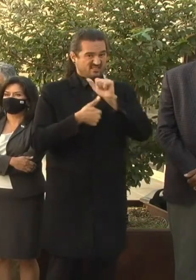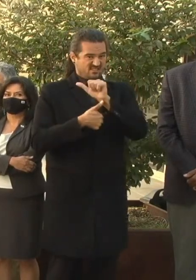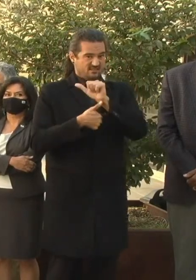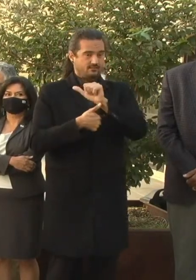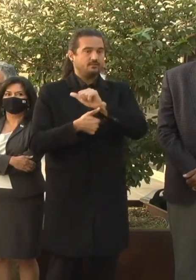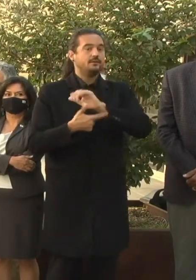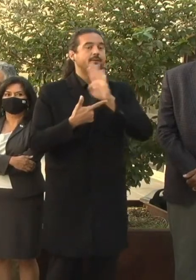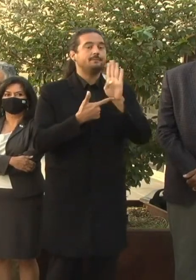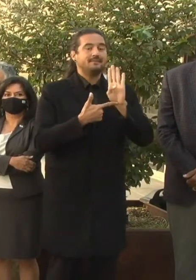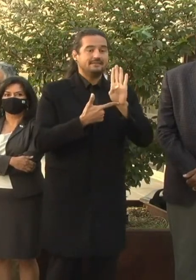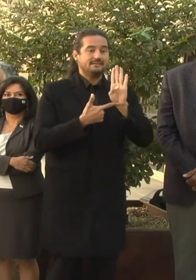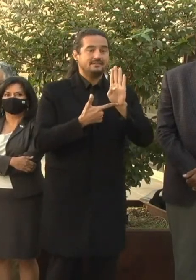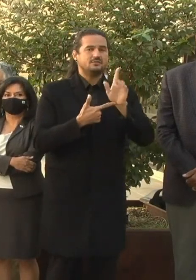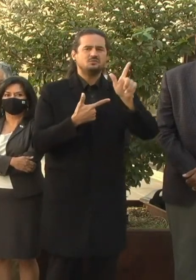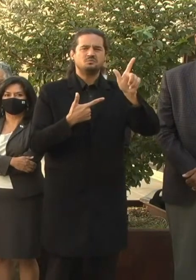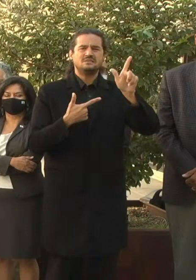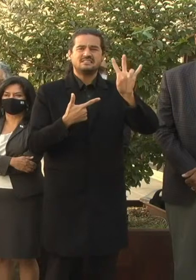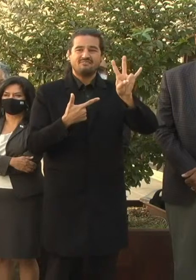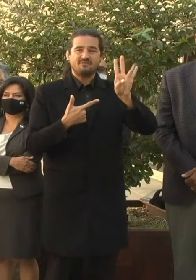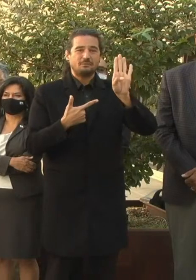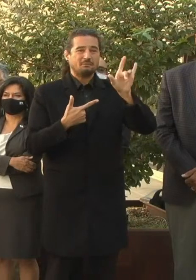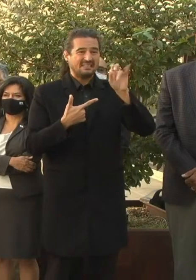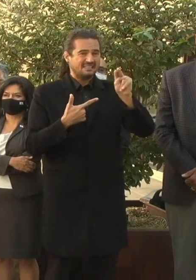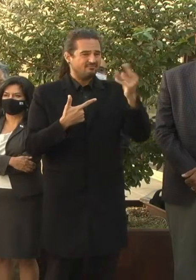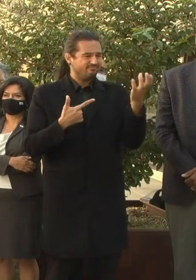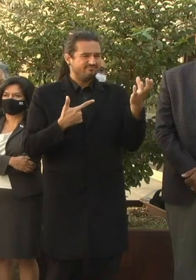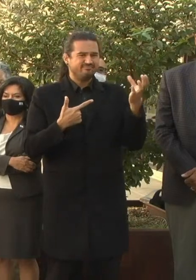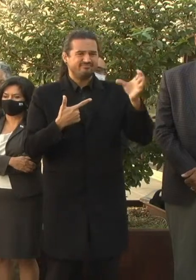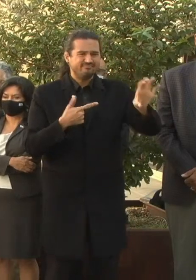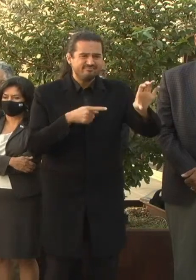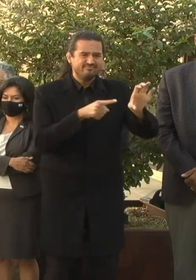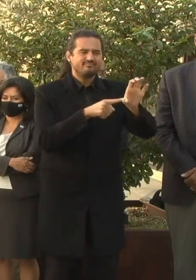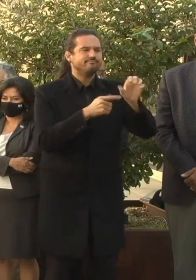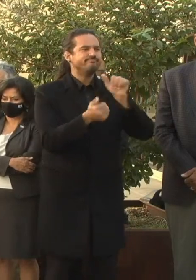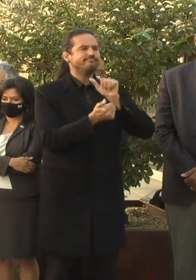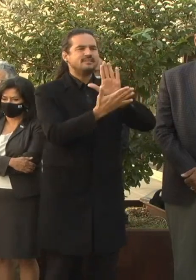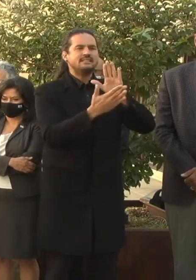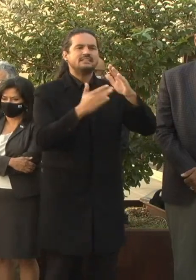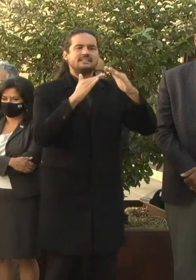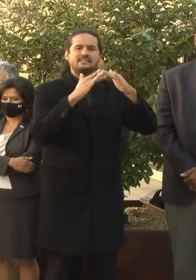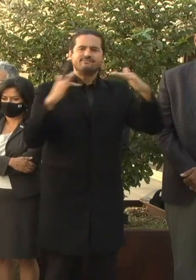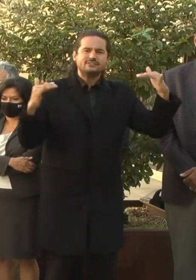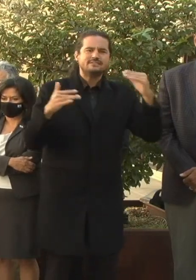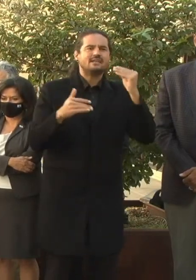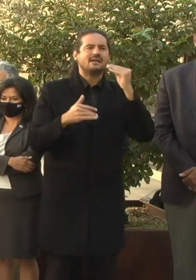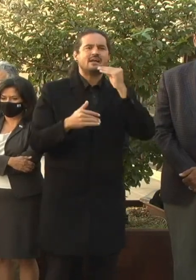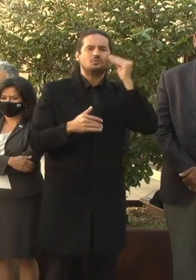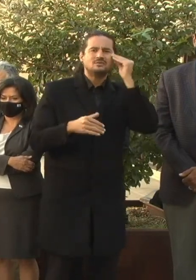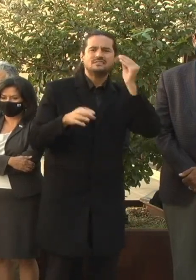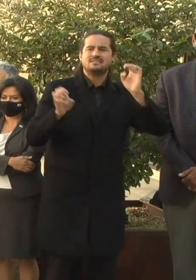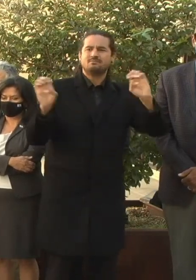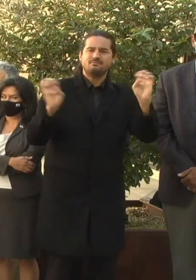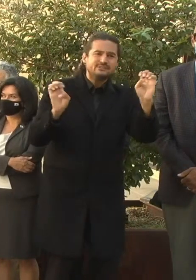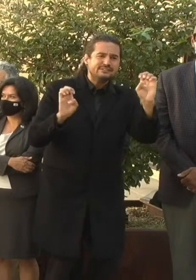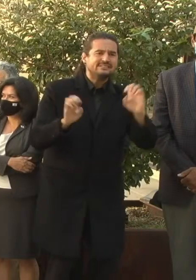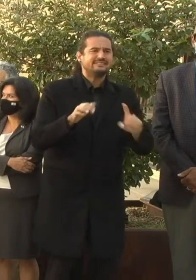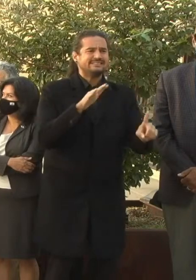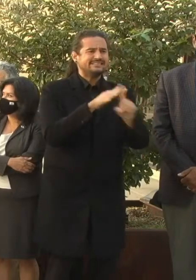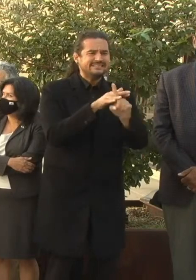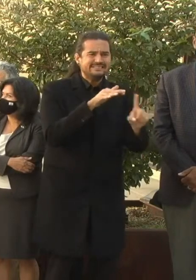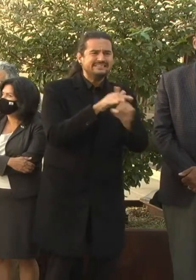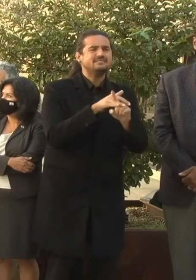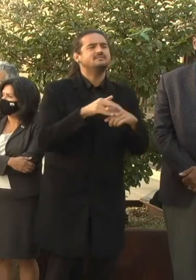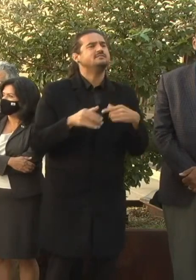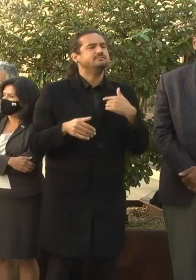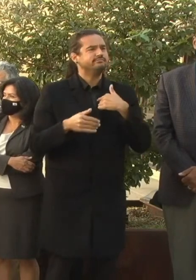issues within the housing crisis. And I, again, want to just thank my colleagues for their amazing diligence.